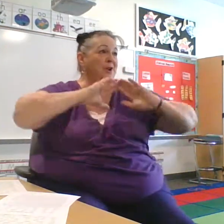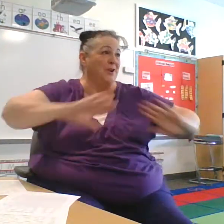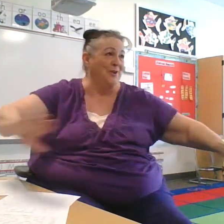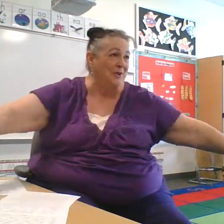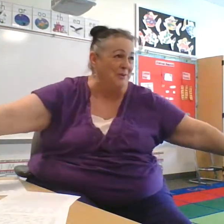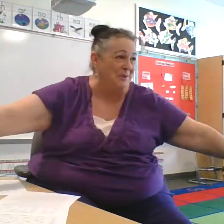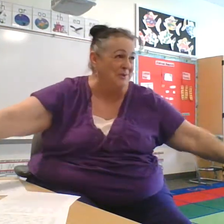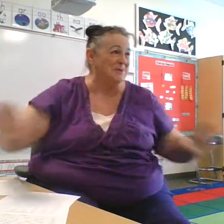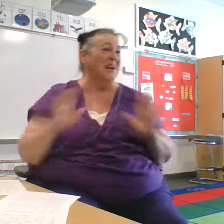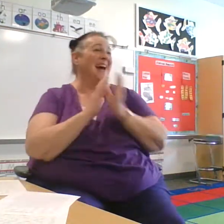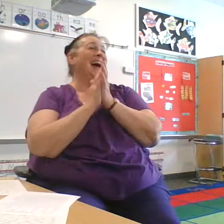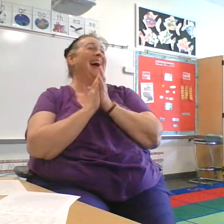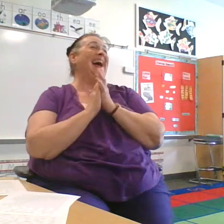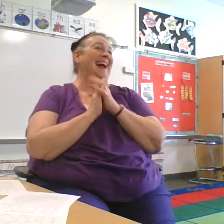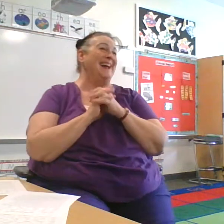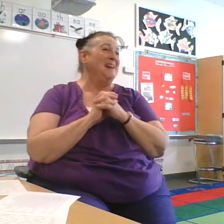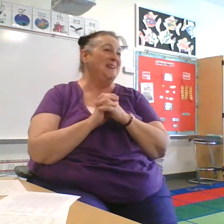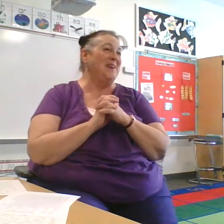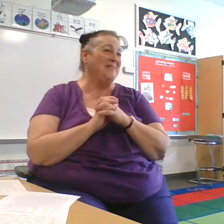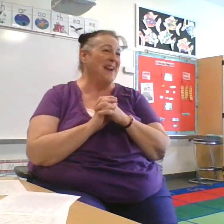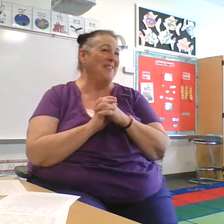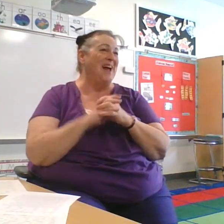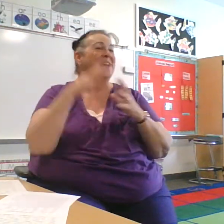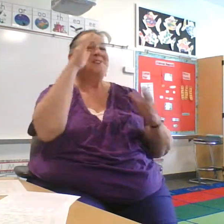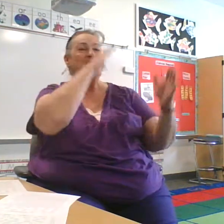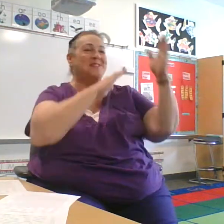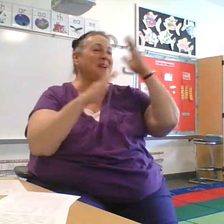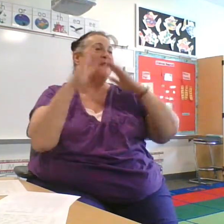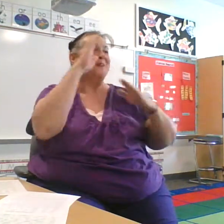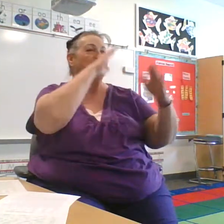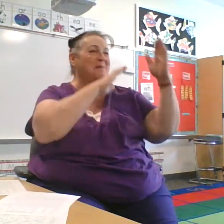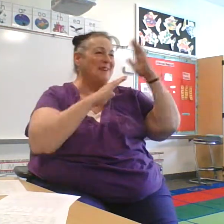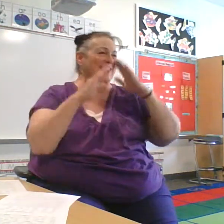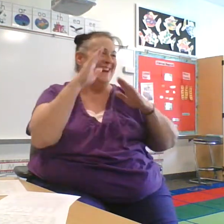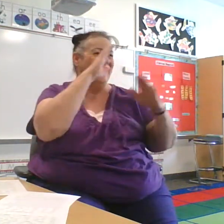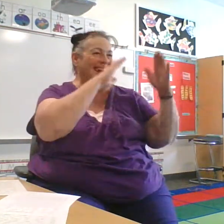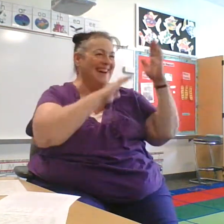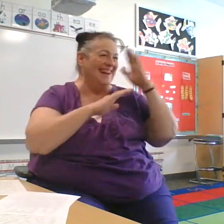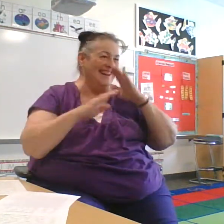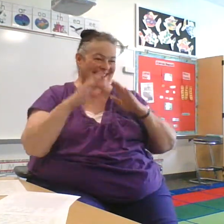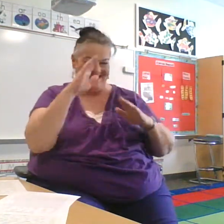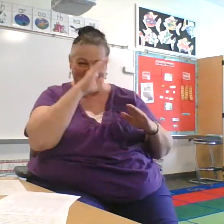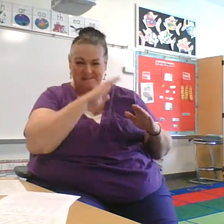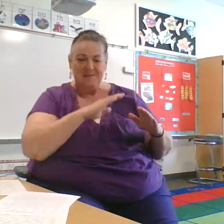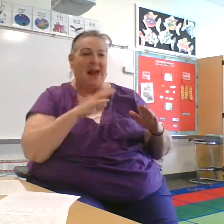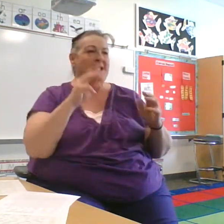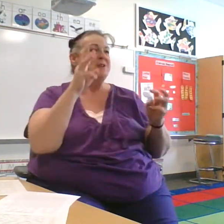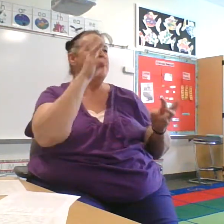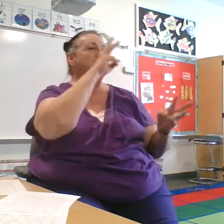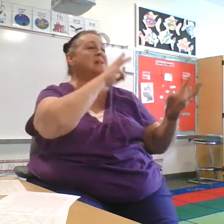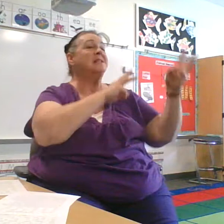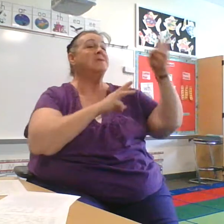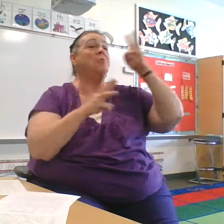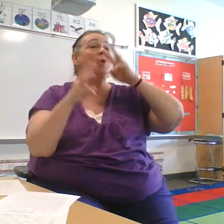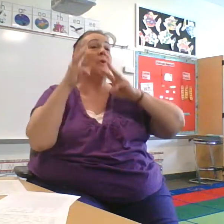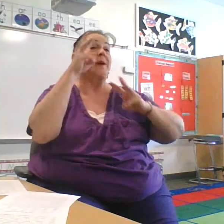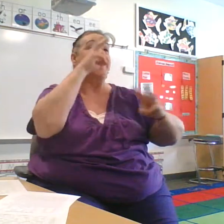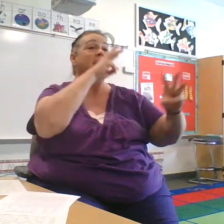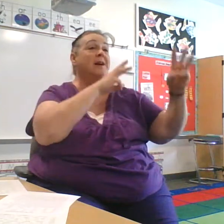unlearn confuse. You haven't had that. Just stick with trouble. Okay. And W's is worry.